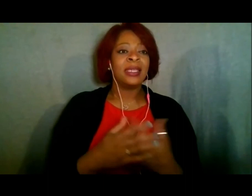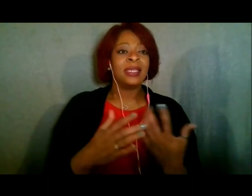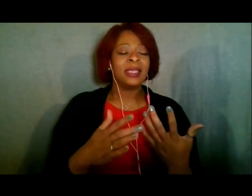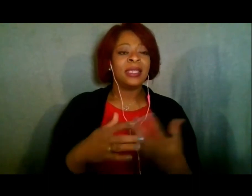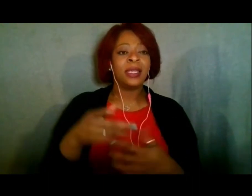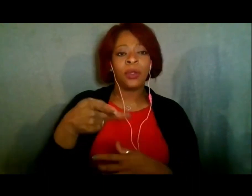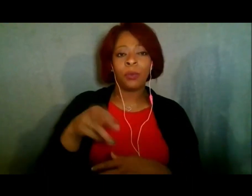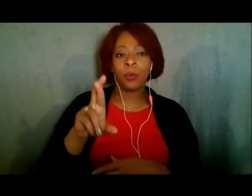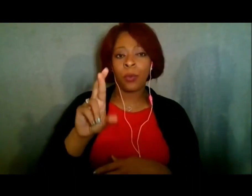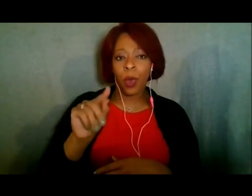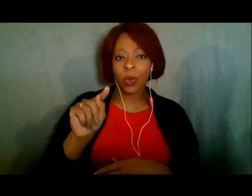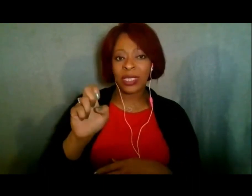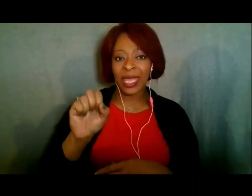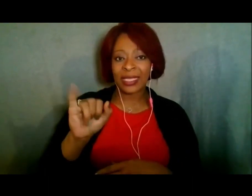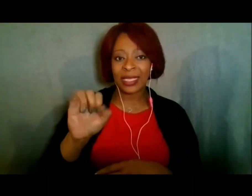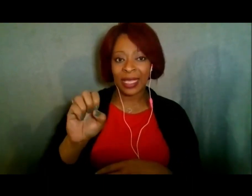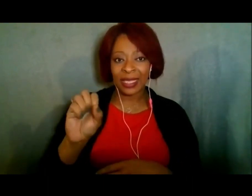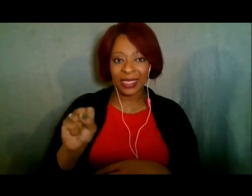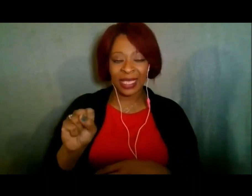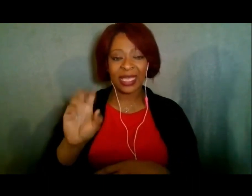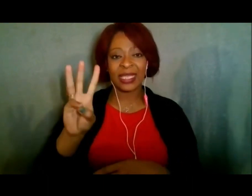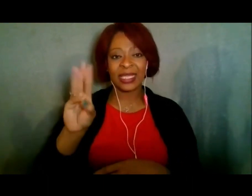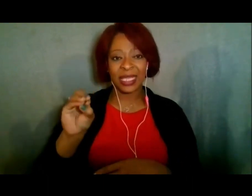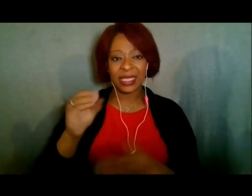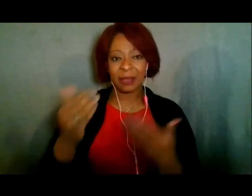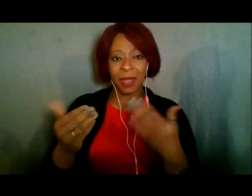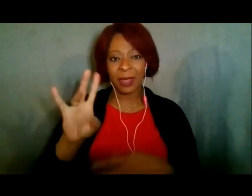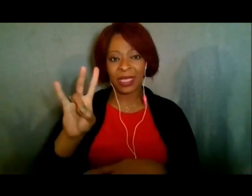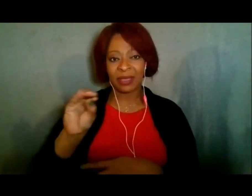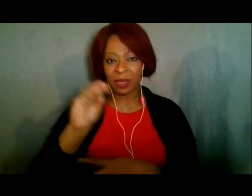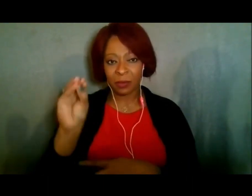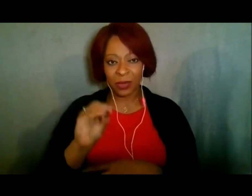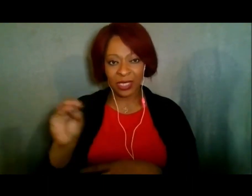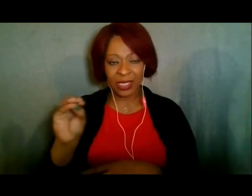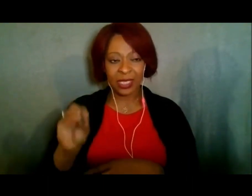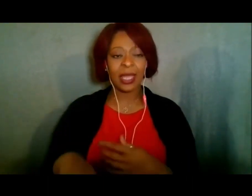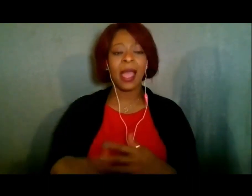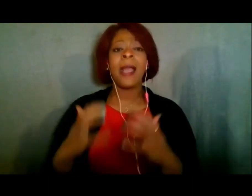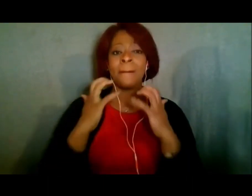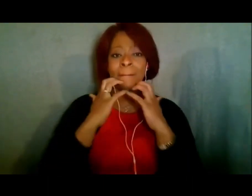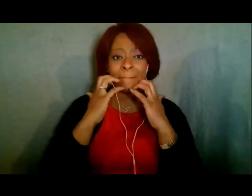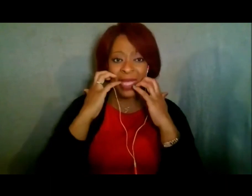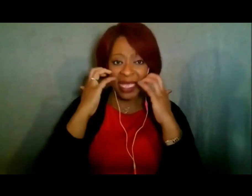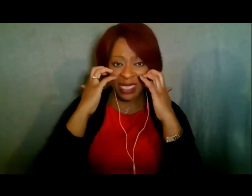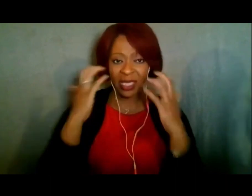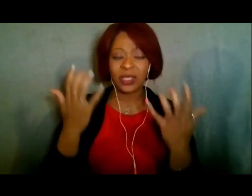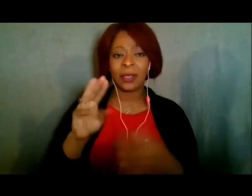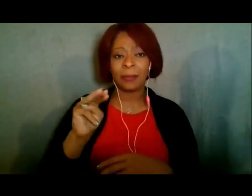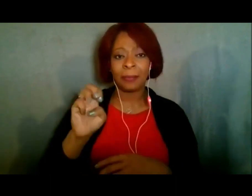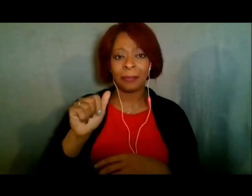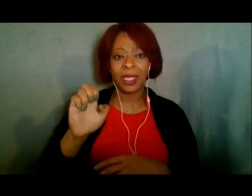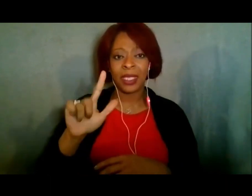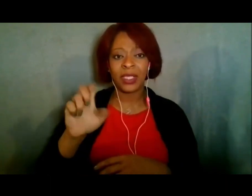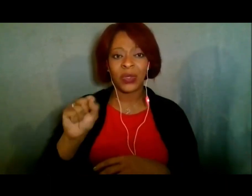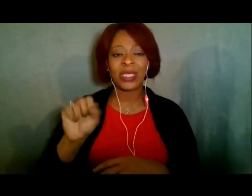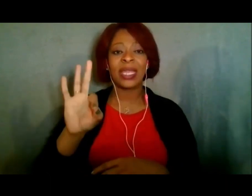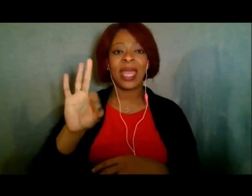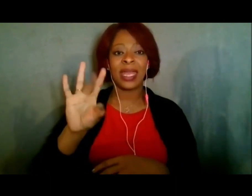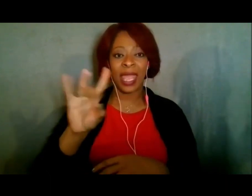Pertussis is probably 60%, maybe 70%. Measles is 98%.